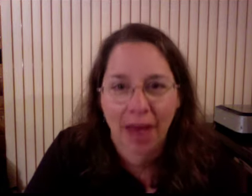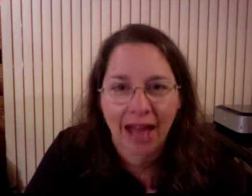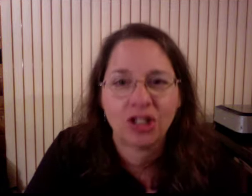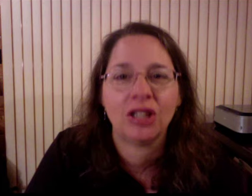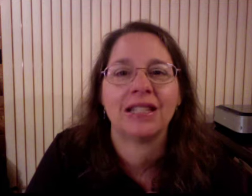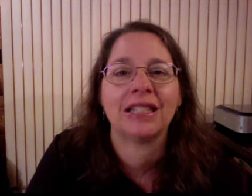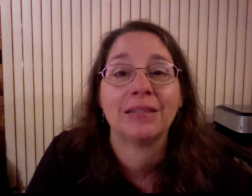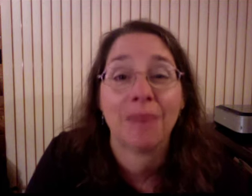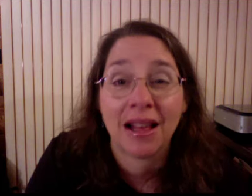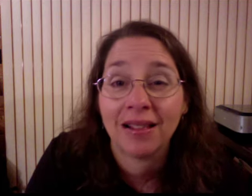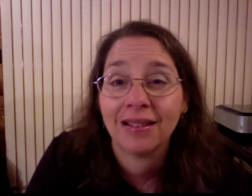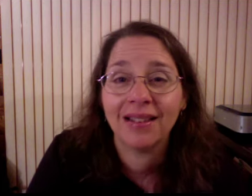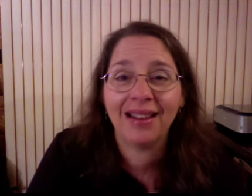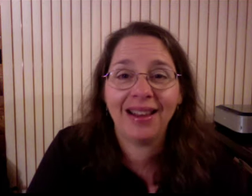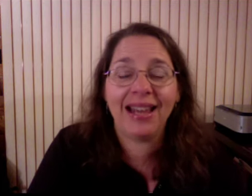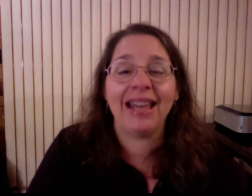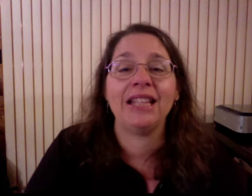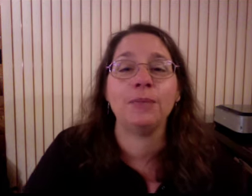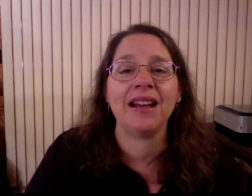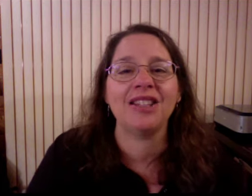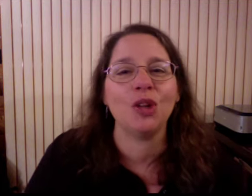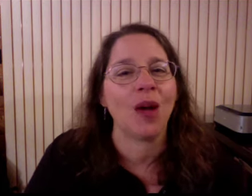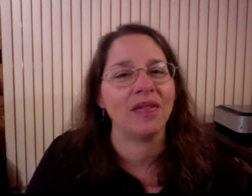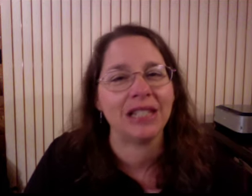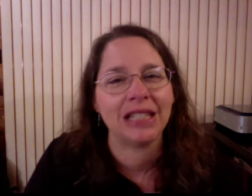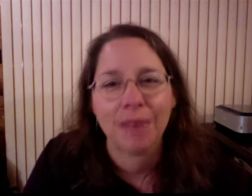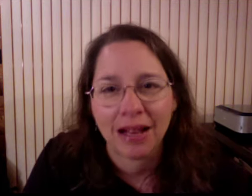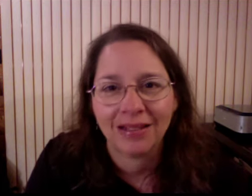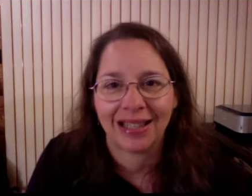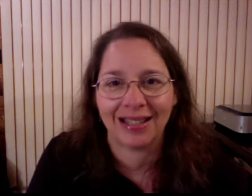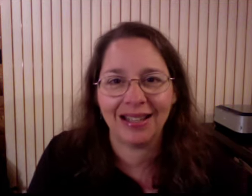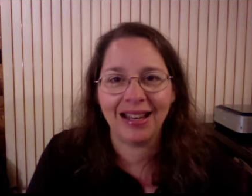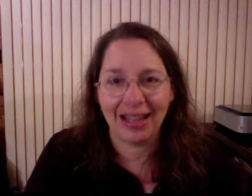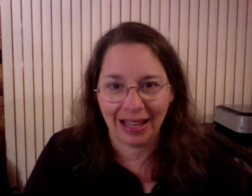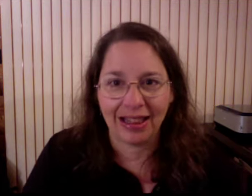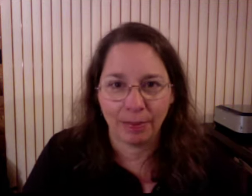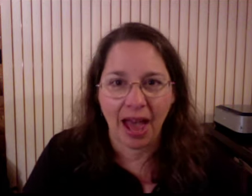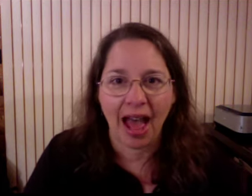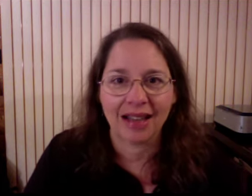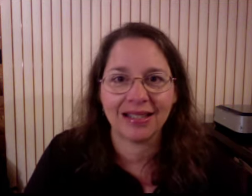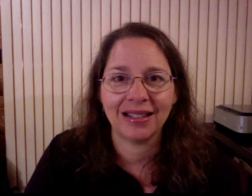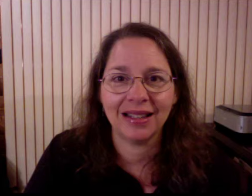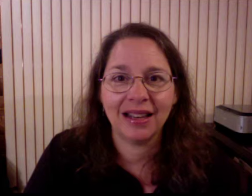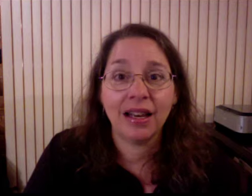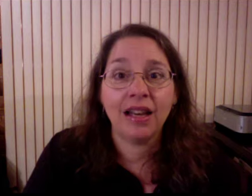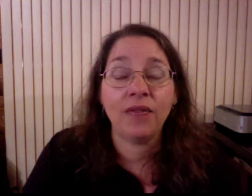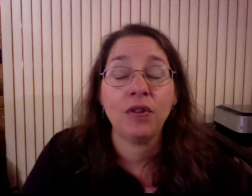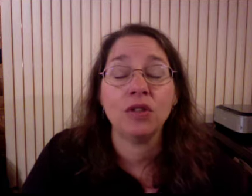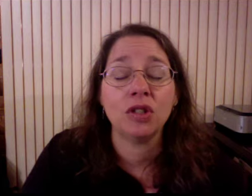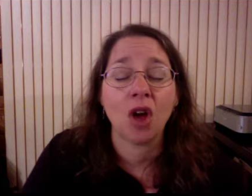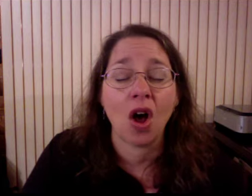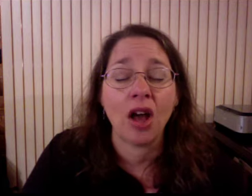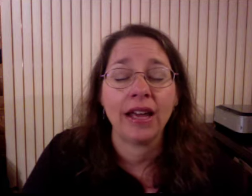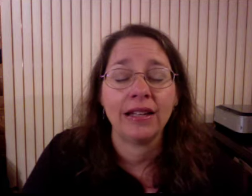If you could imagine the smell, it's because you have smelled it in the past. If you saw it in